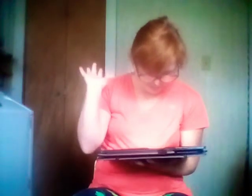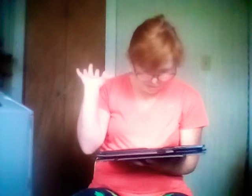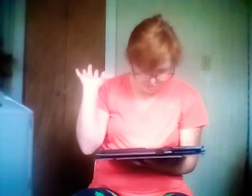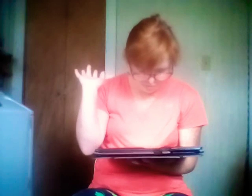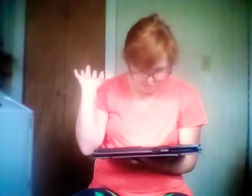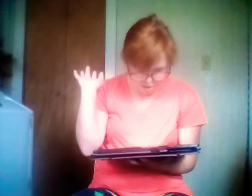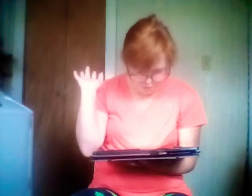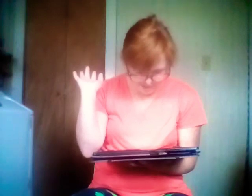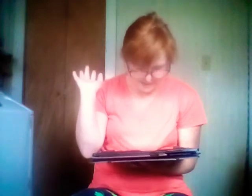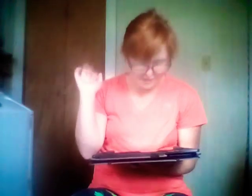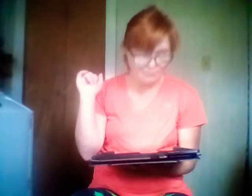Go heel.